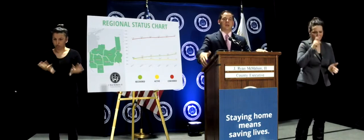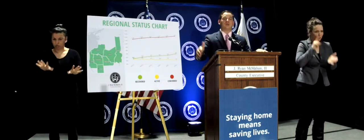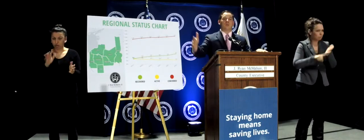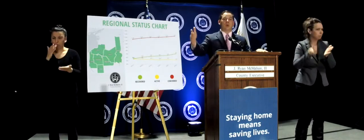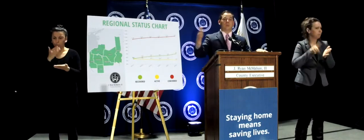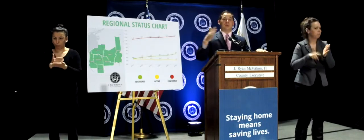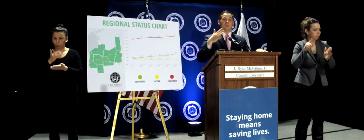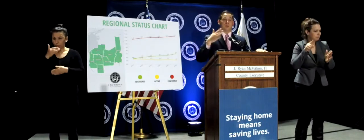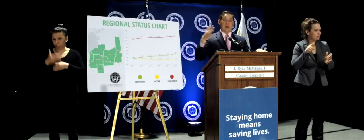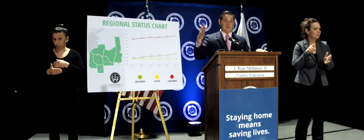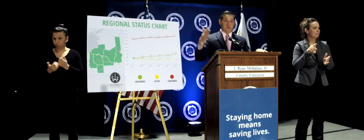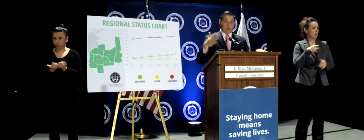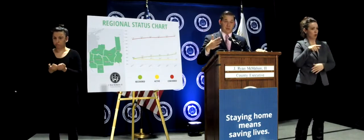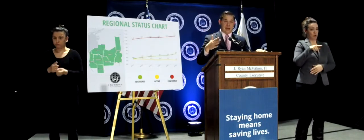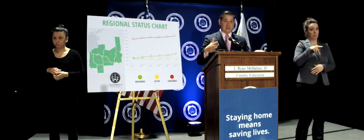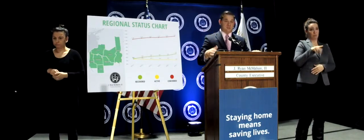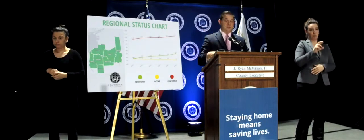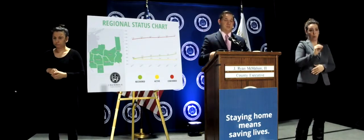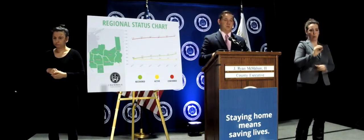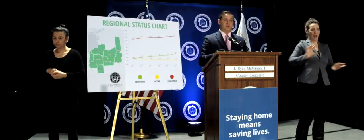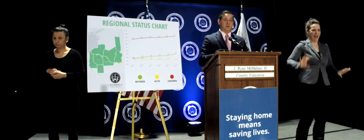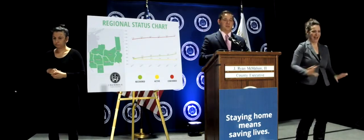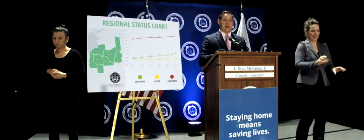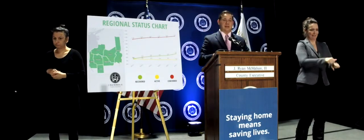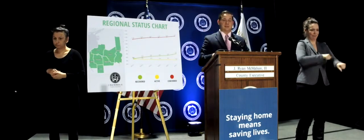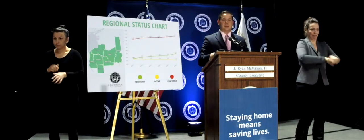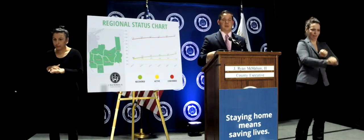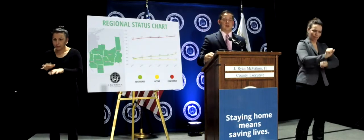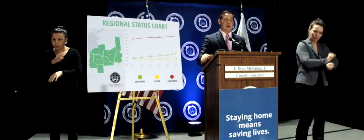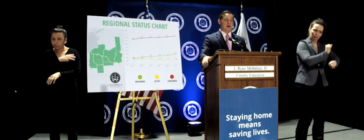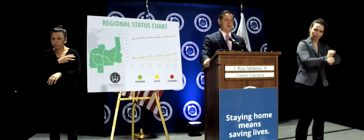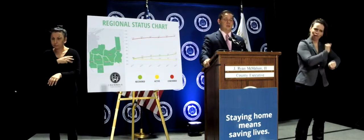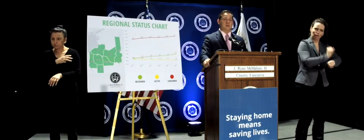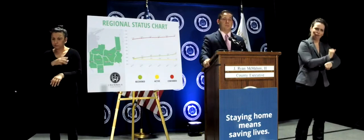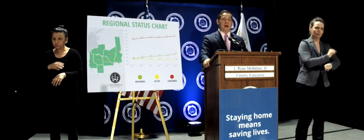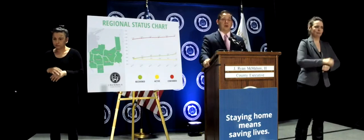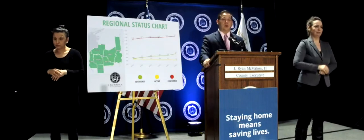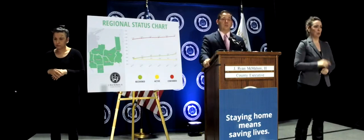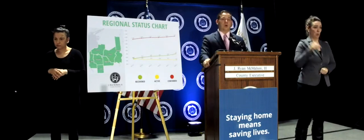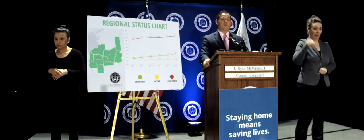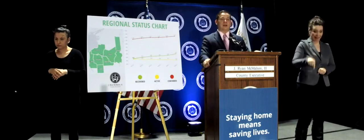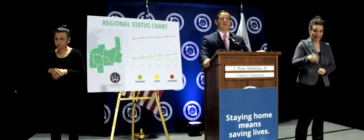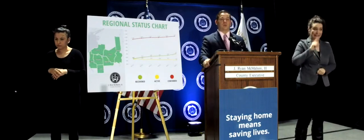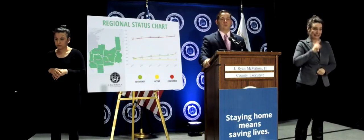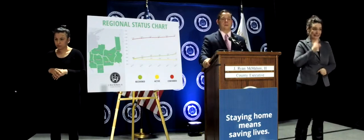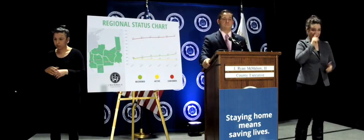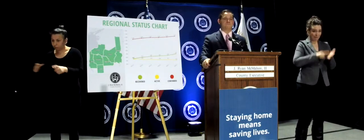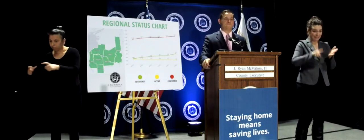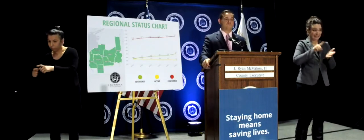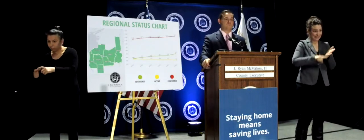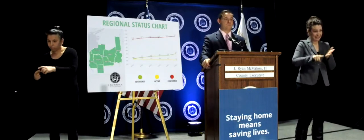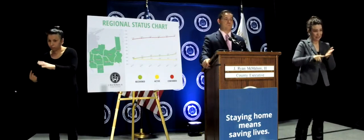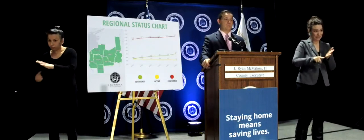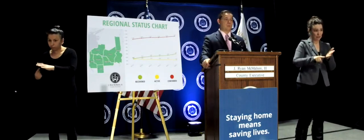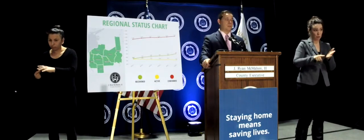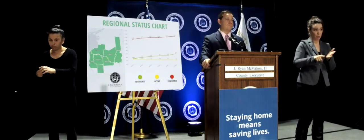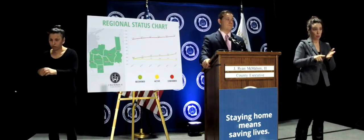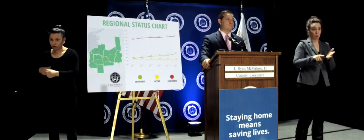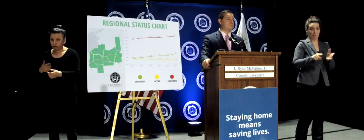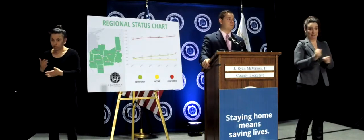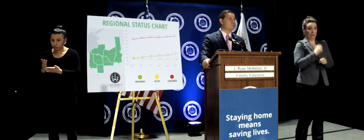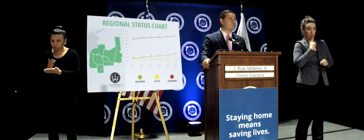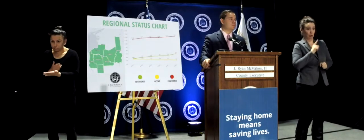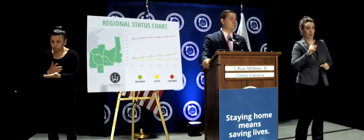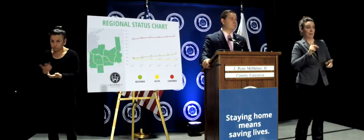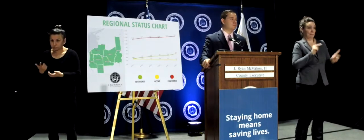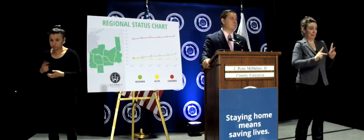way. The more people we have doing that, specifically for this task, the better and more effective we'll be. Ryan,